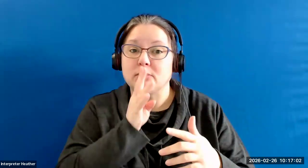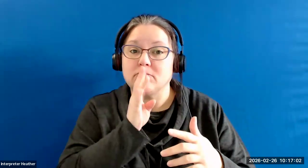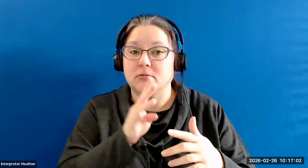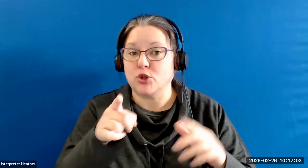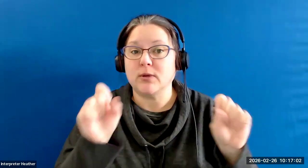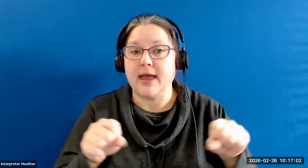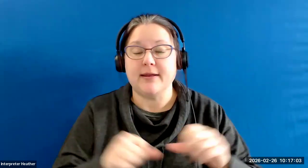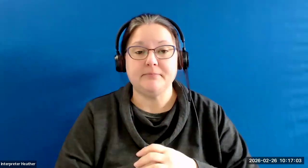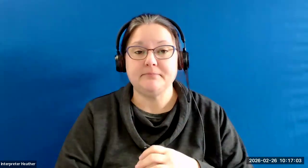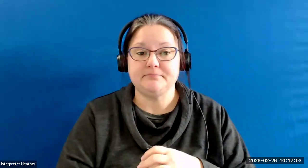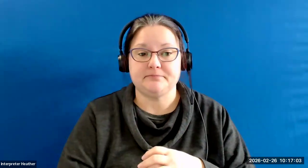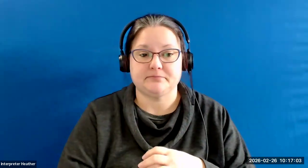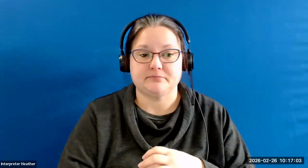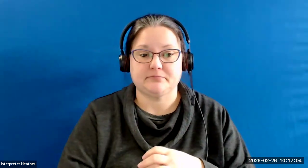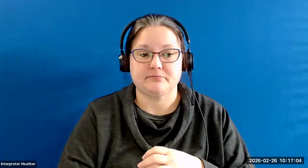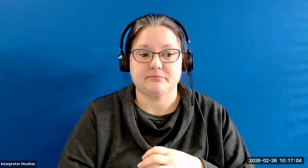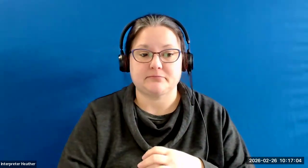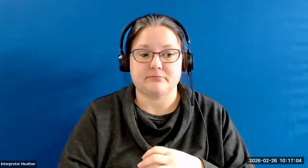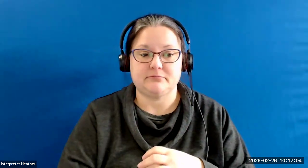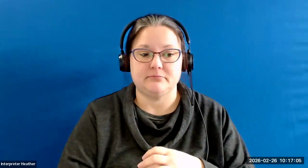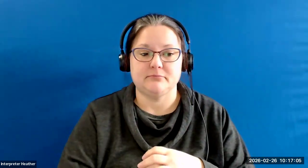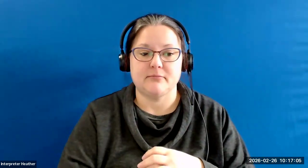for everyone.